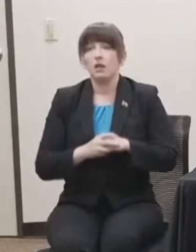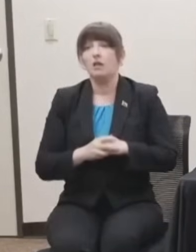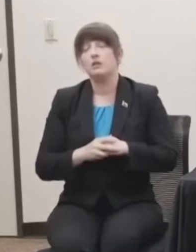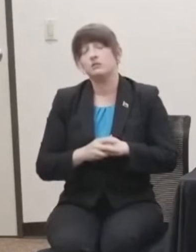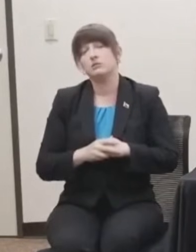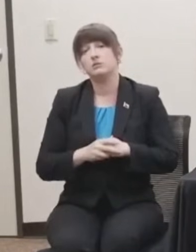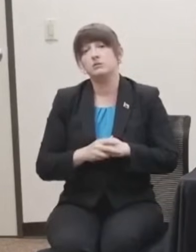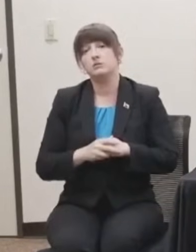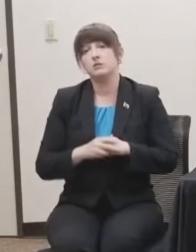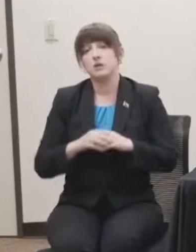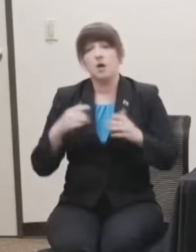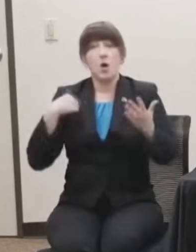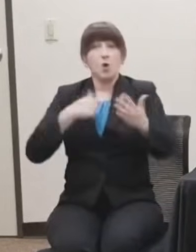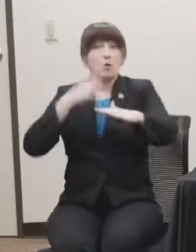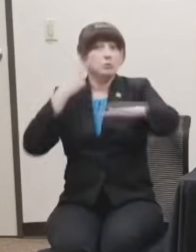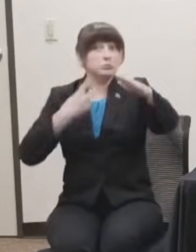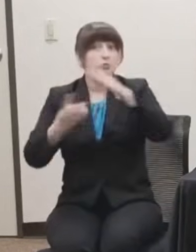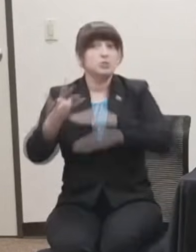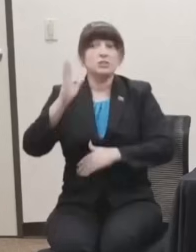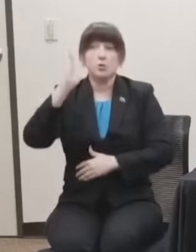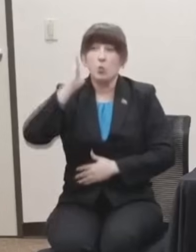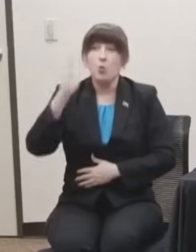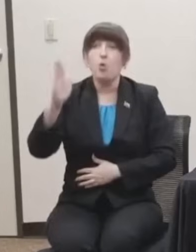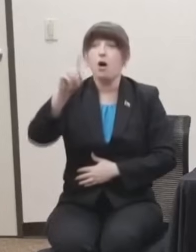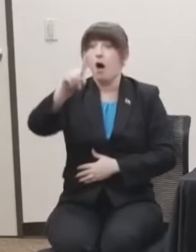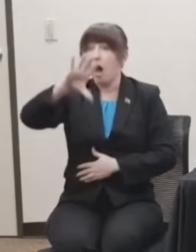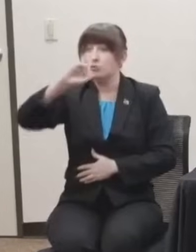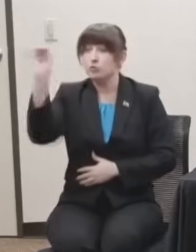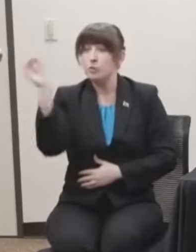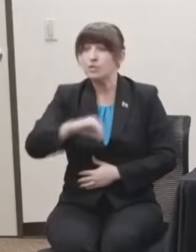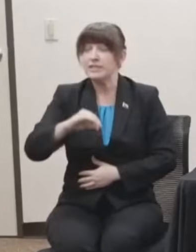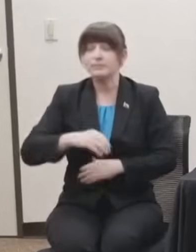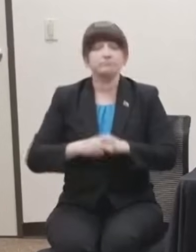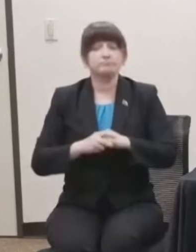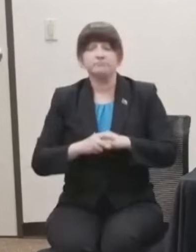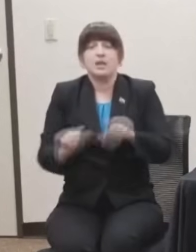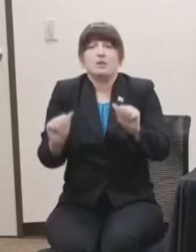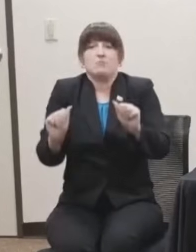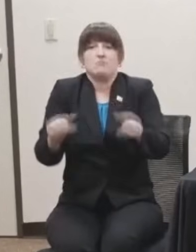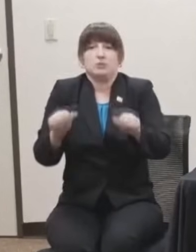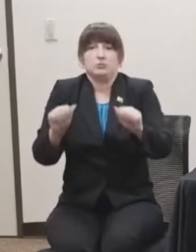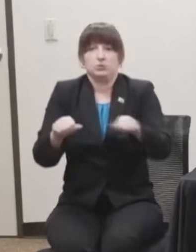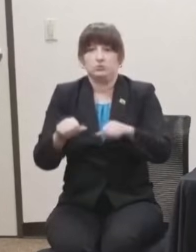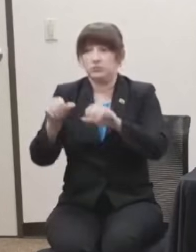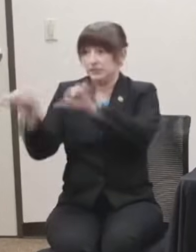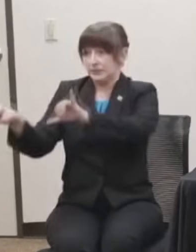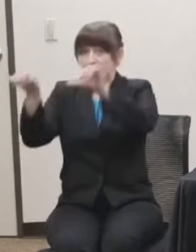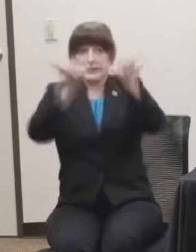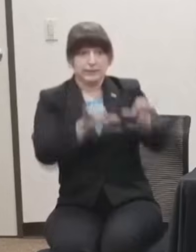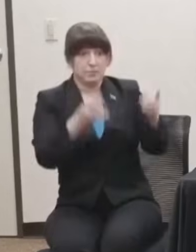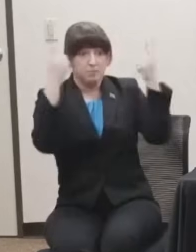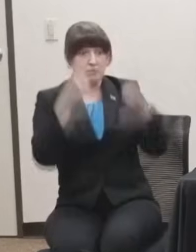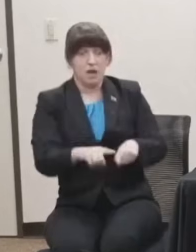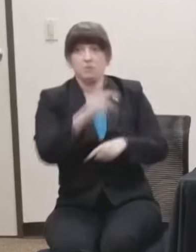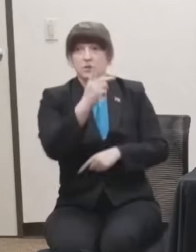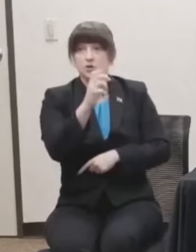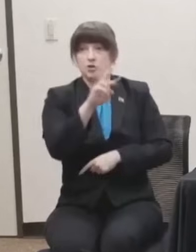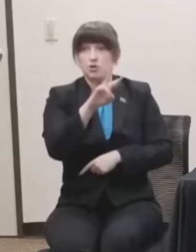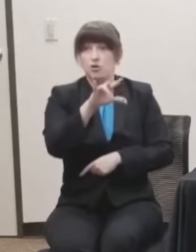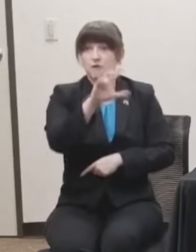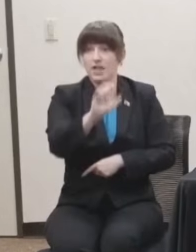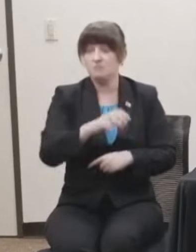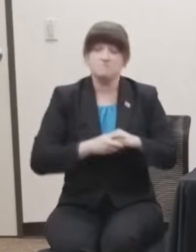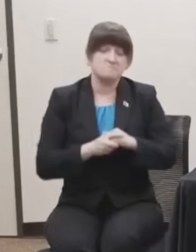nothing expected at this time to the magnitude of what was seen in Kerrville. That said, flash flooding